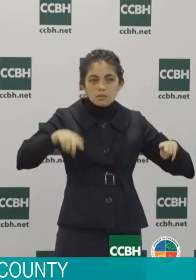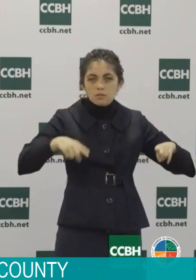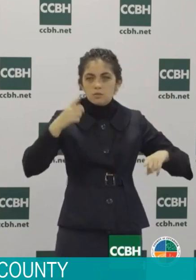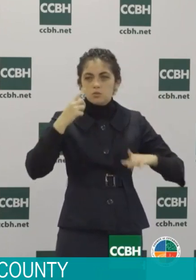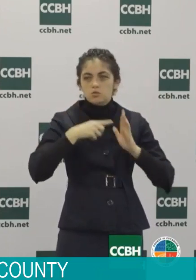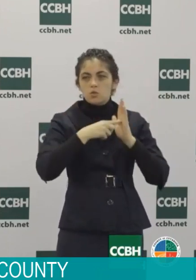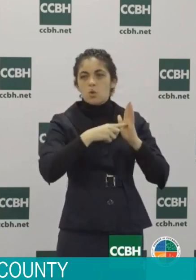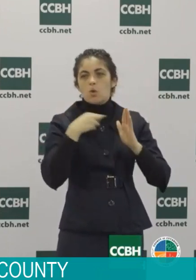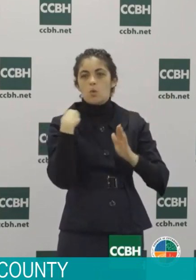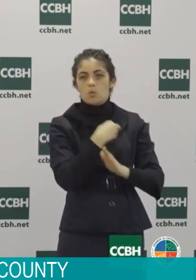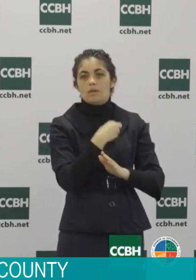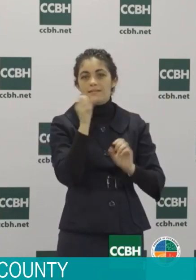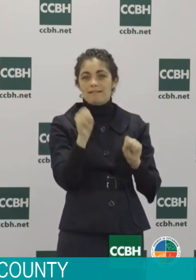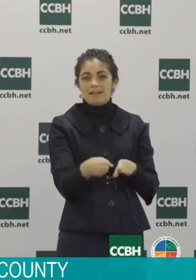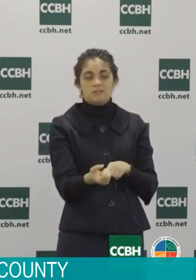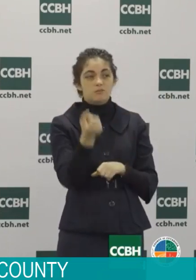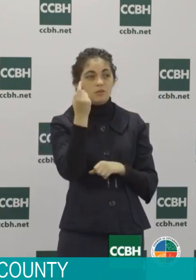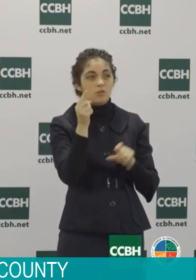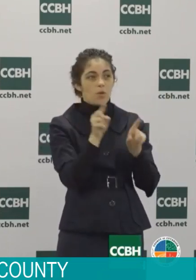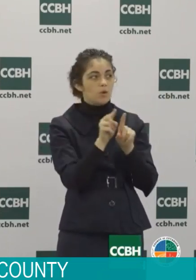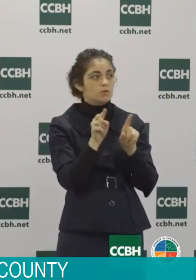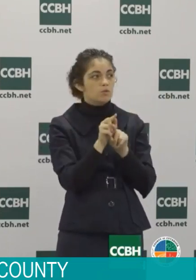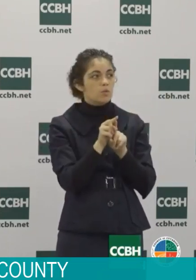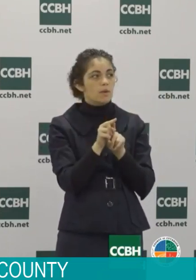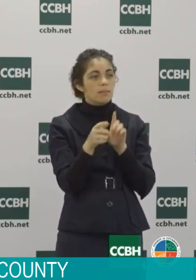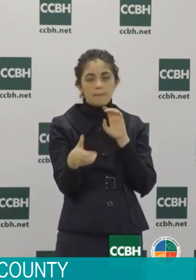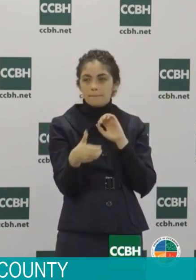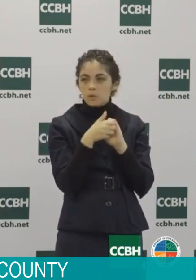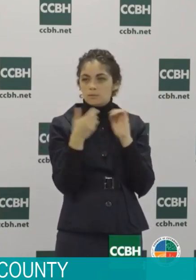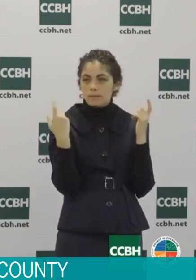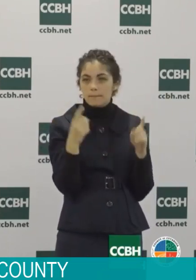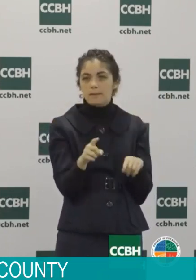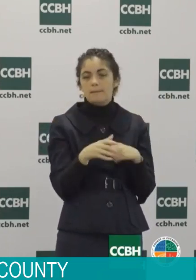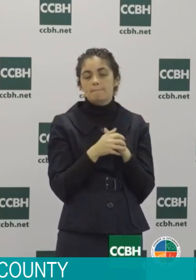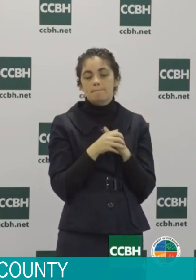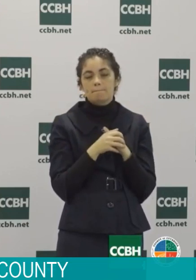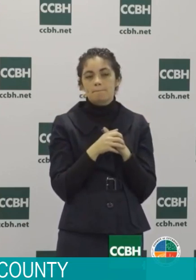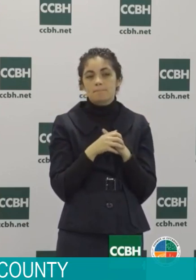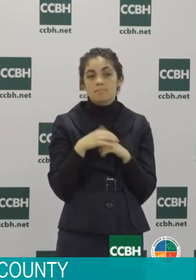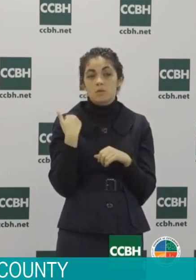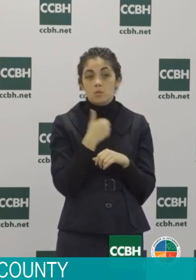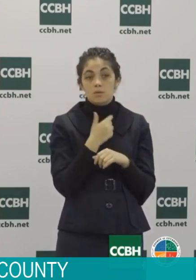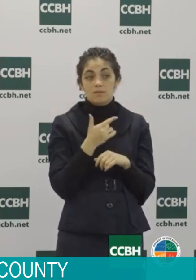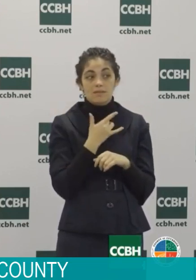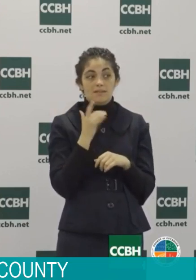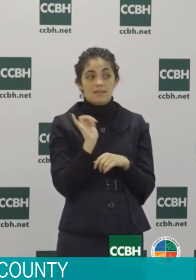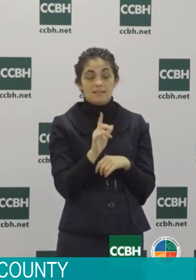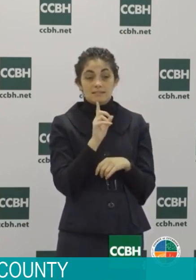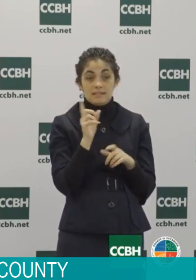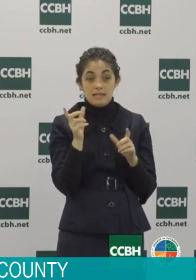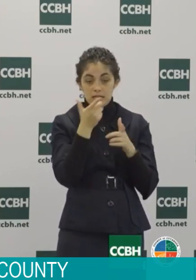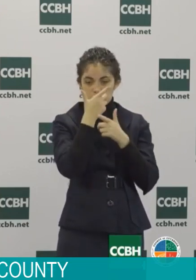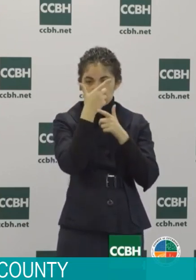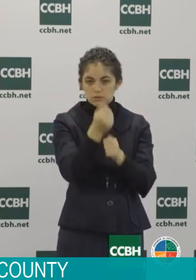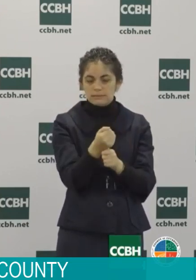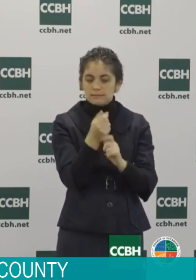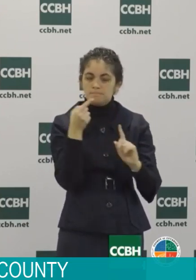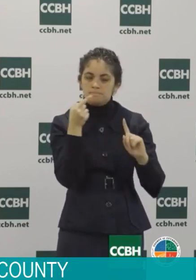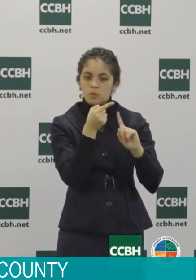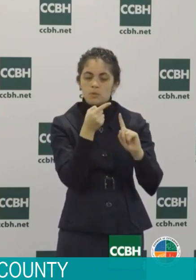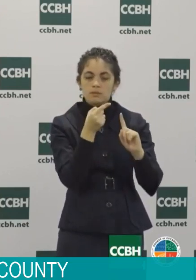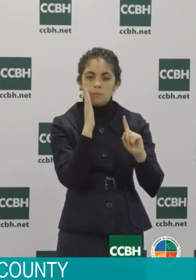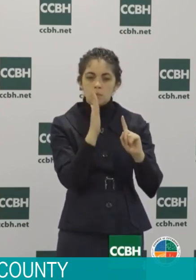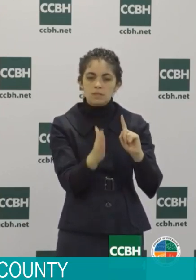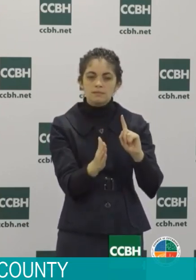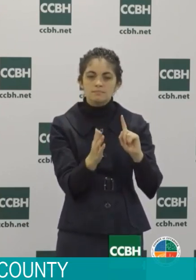indicators that help us understand in conjunction with our state partners what's happening. So we think it's another interesting data point that we'll